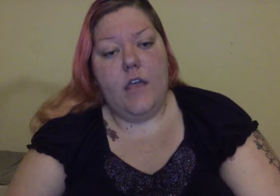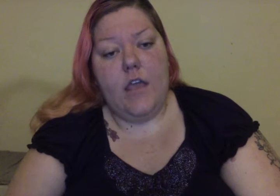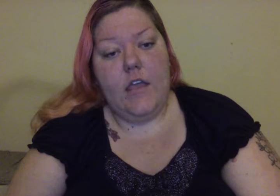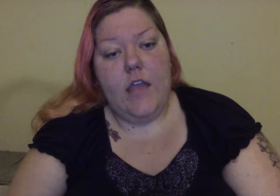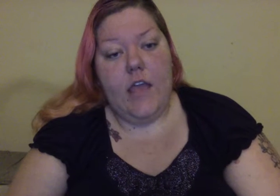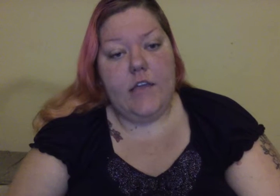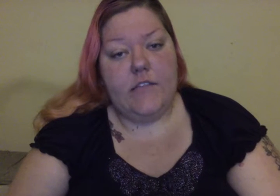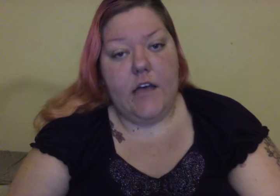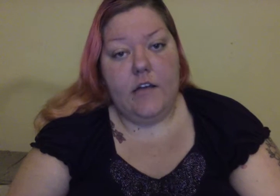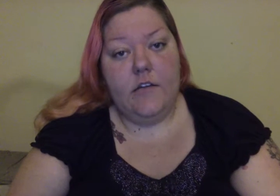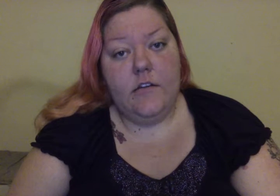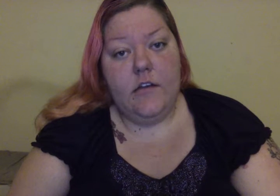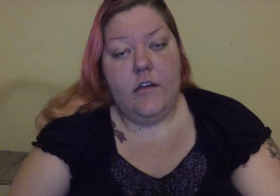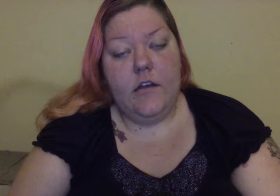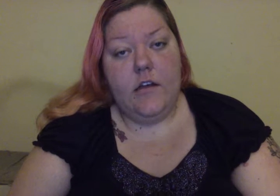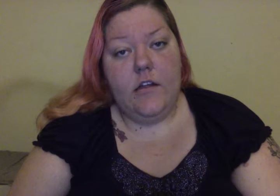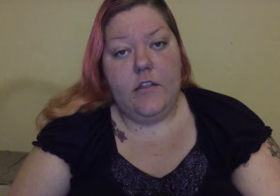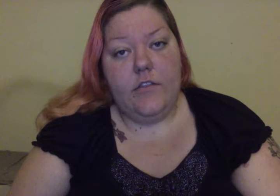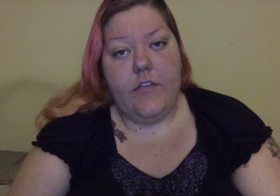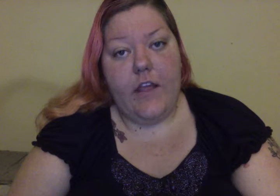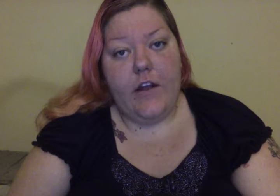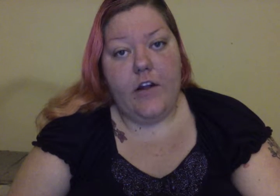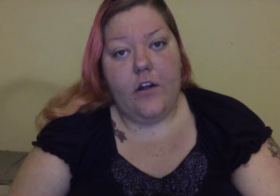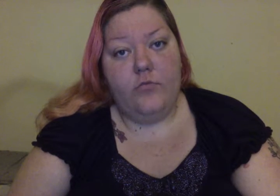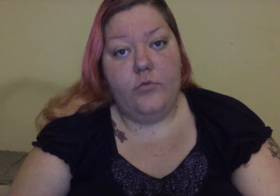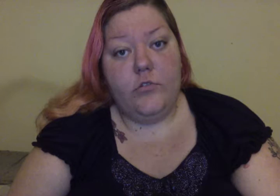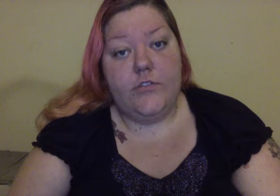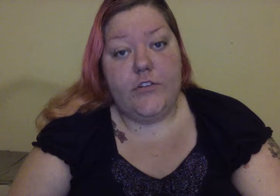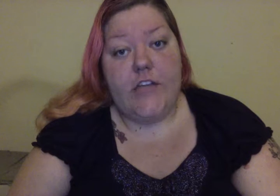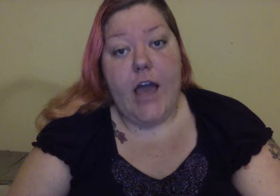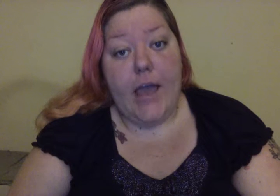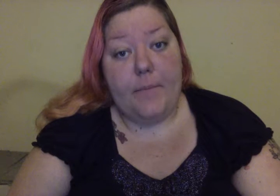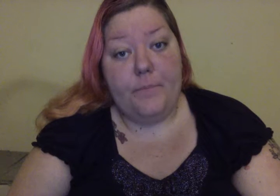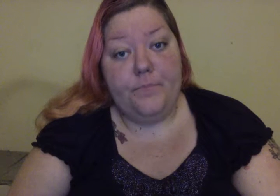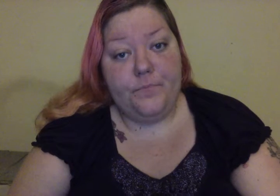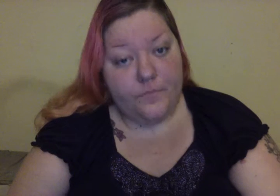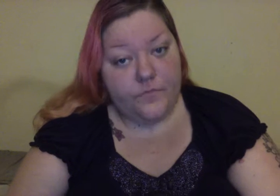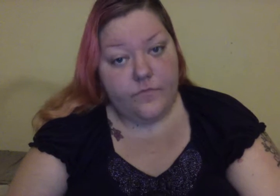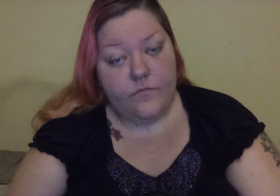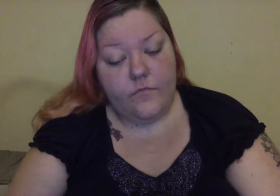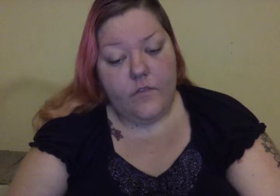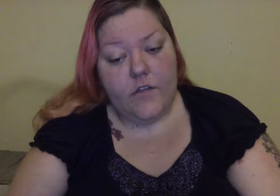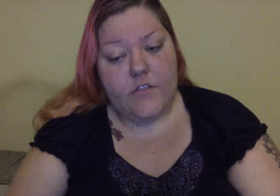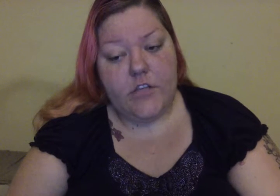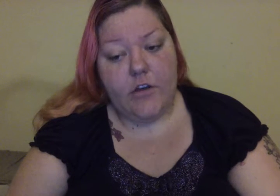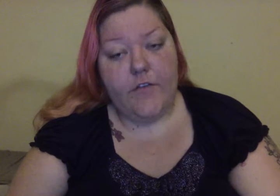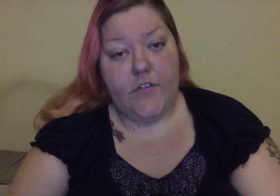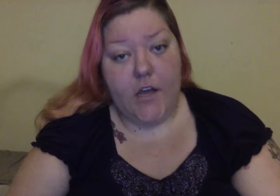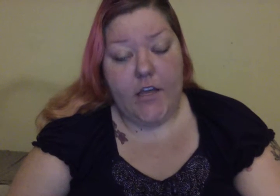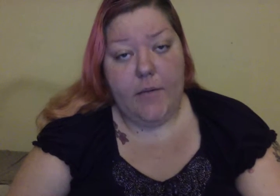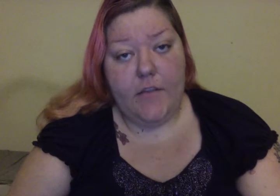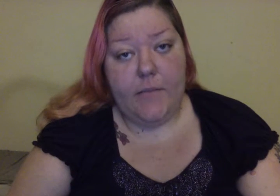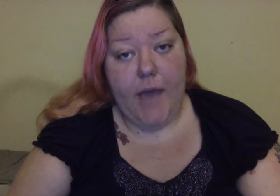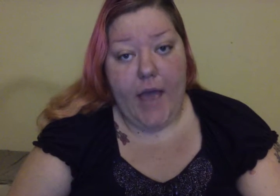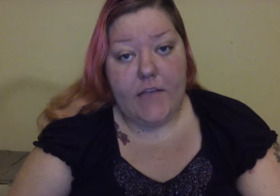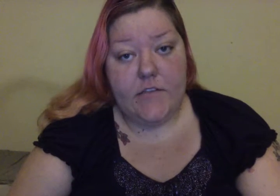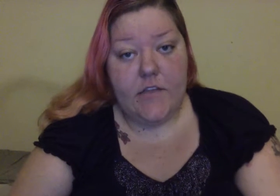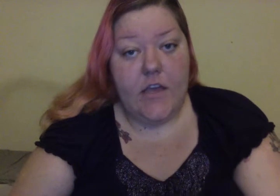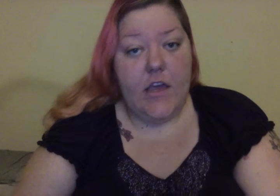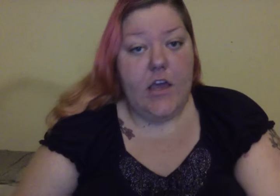In ASL, there are rules for time. So if you're talking about the past,